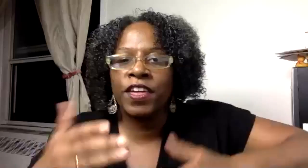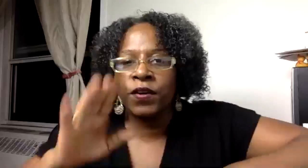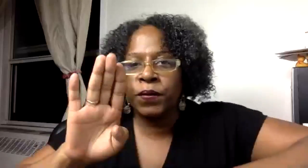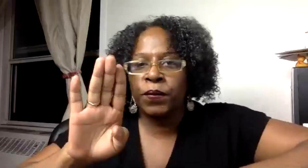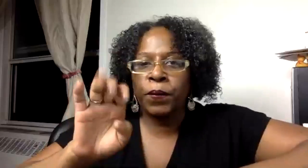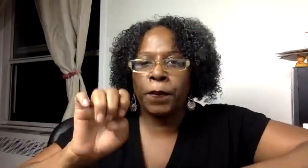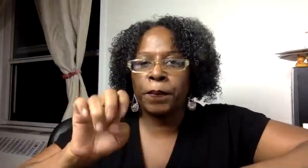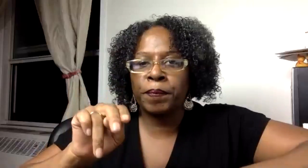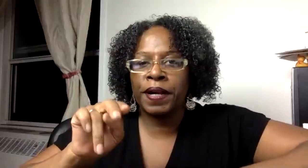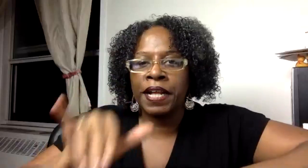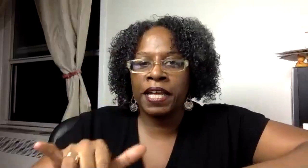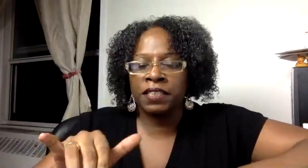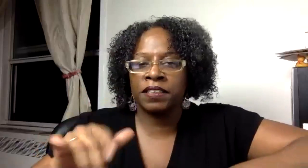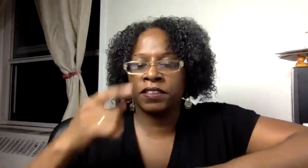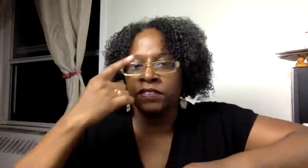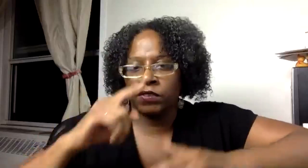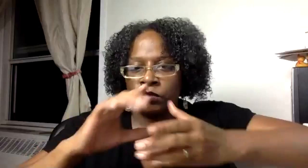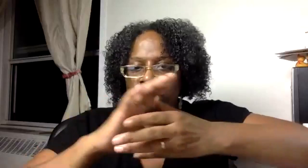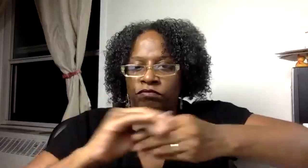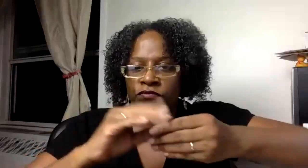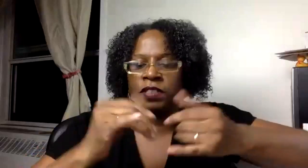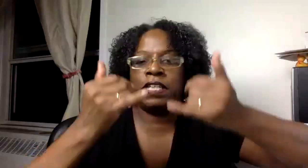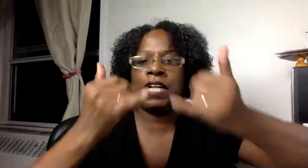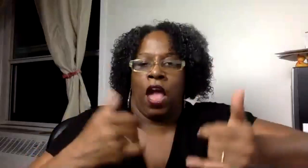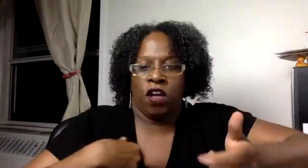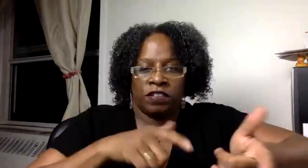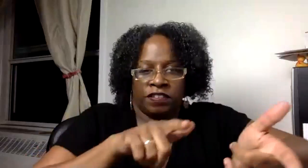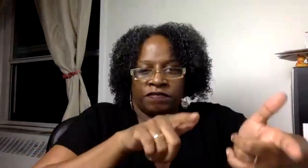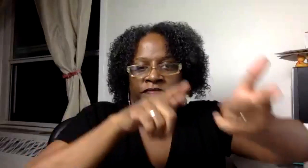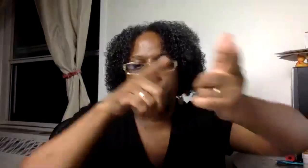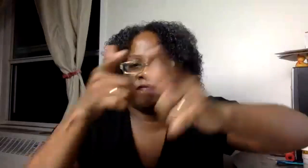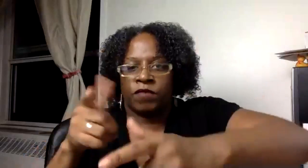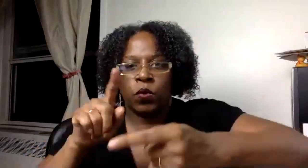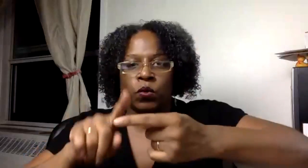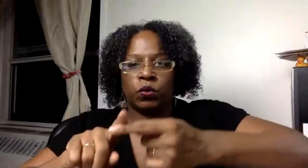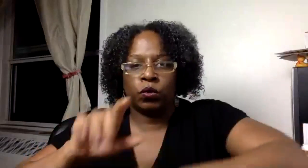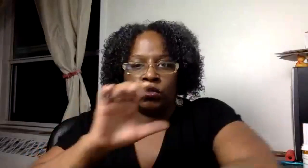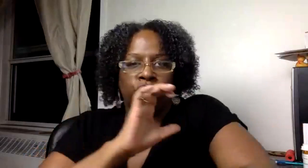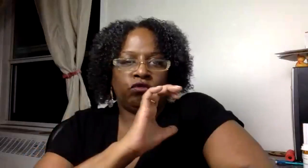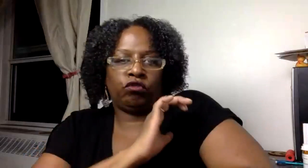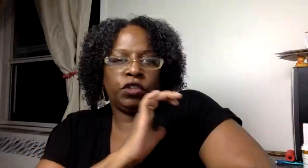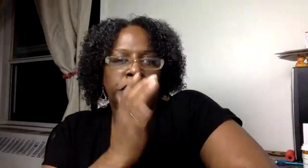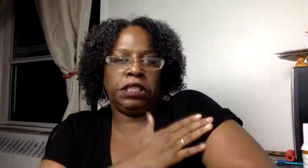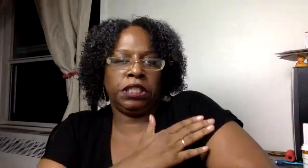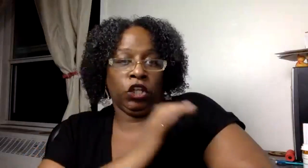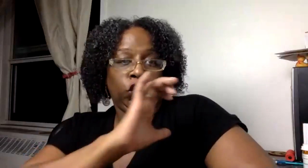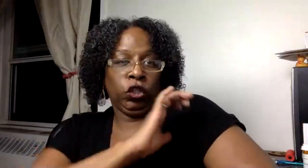Great, Marcelette's saying thank you. Thank you, Benny. Thank you for your story. And now we're going to turn it over to